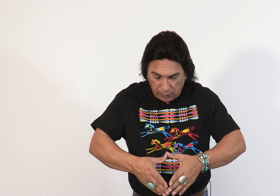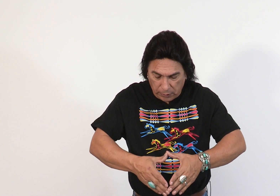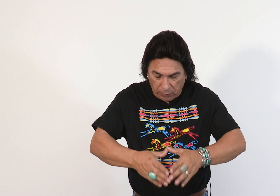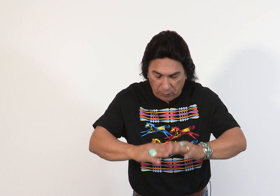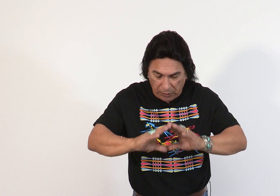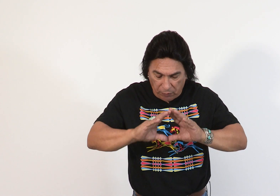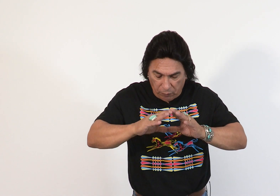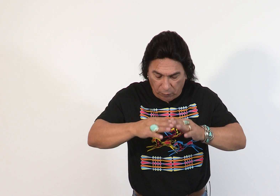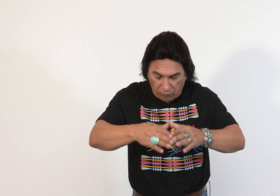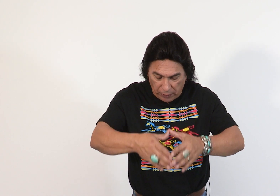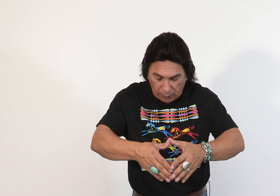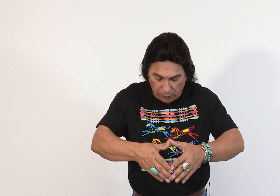That would be for a flower.